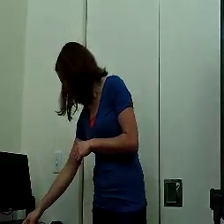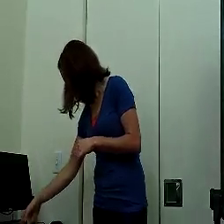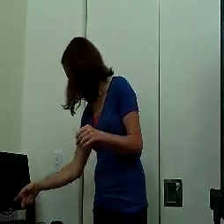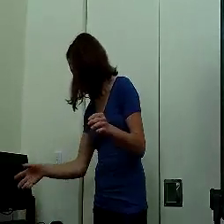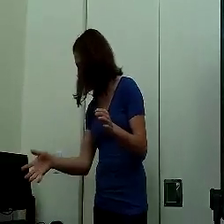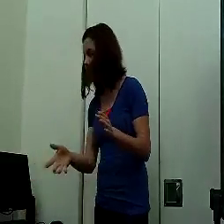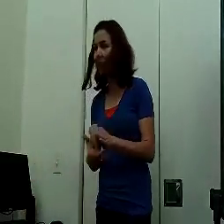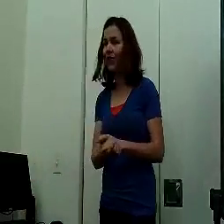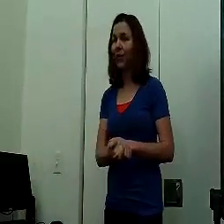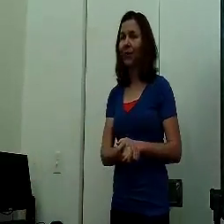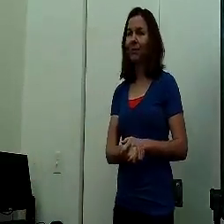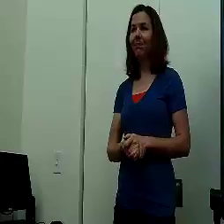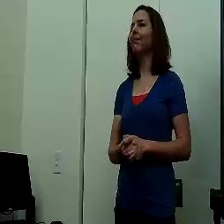to, okay, texture word.